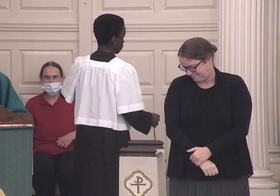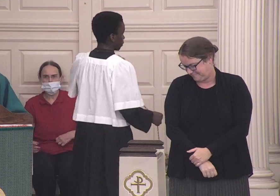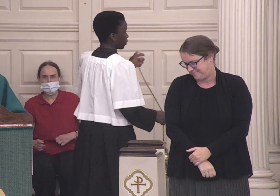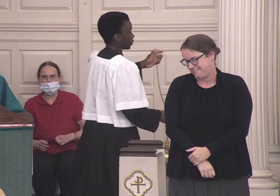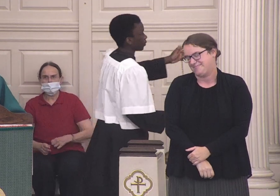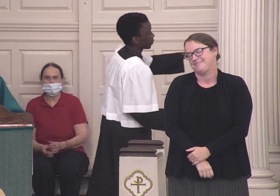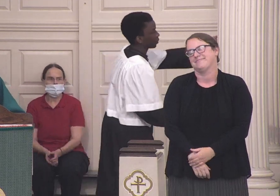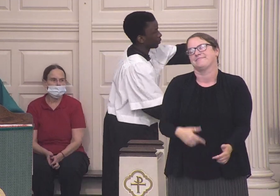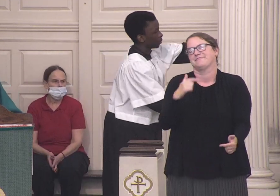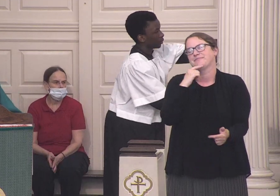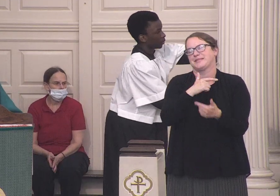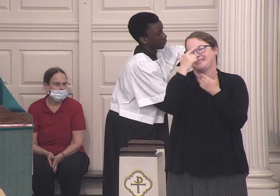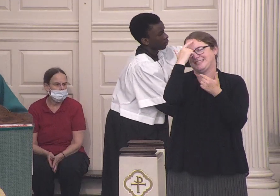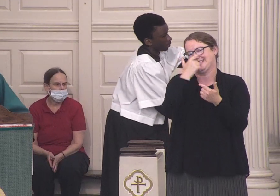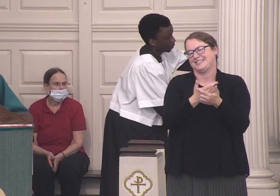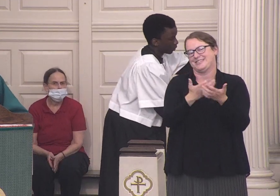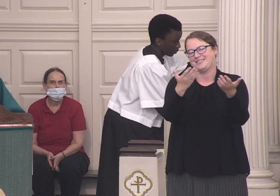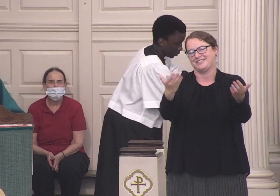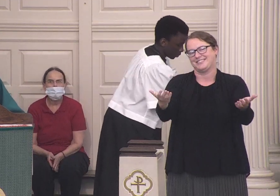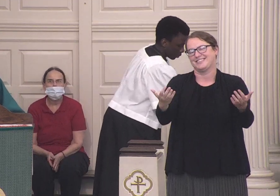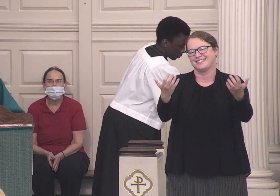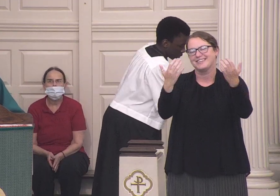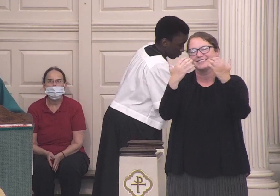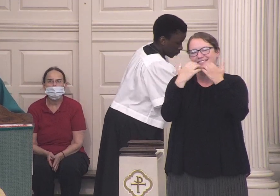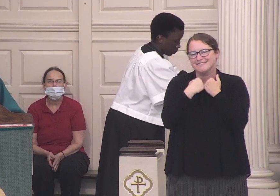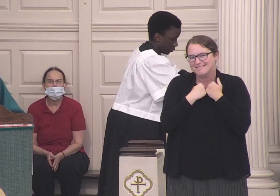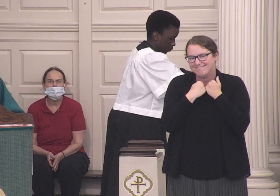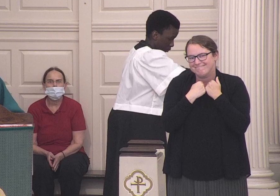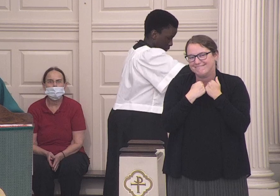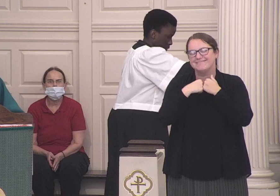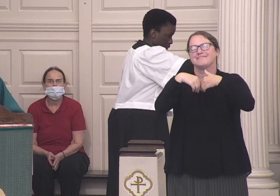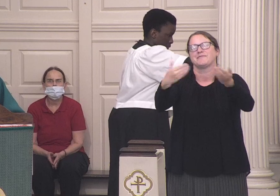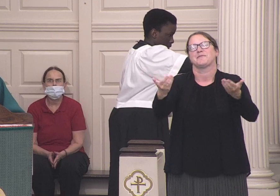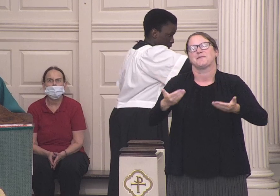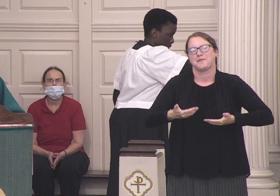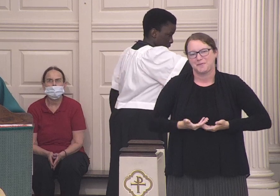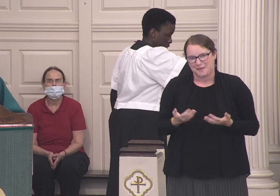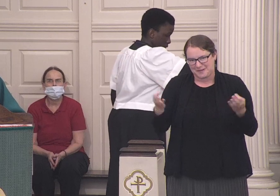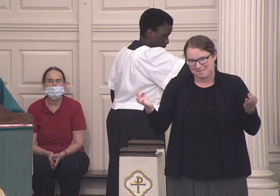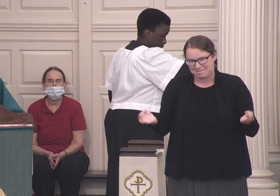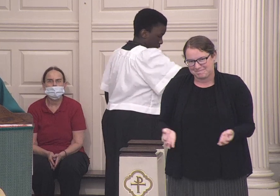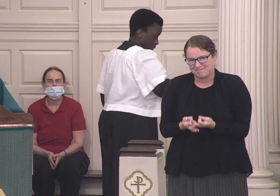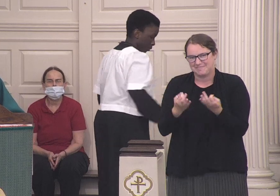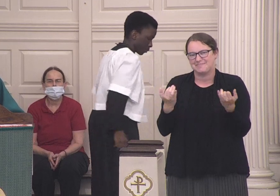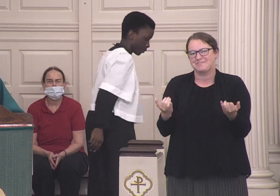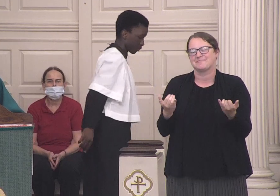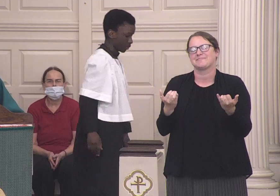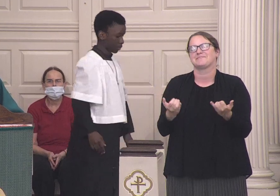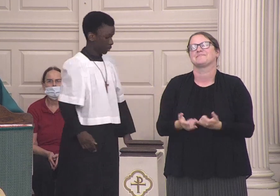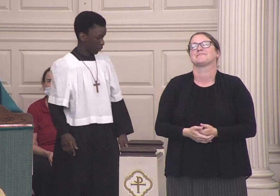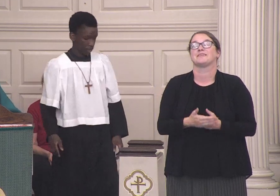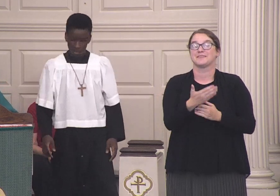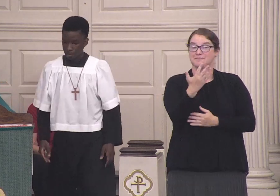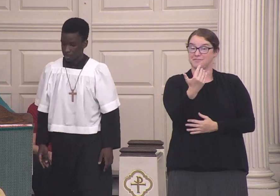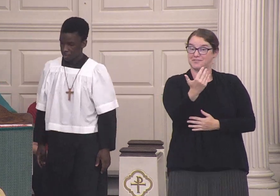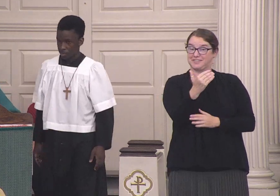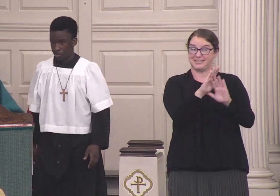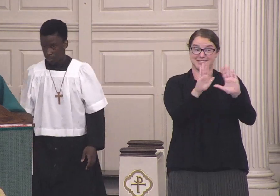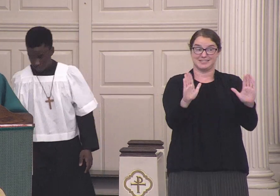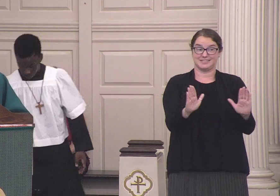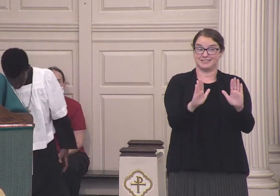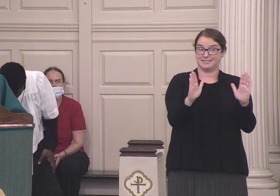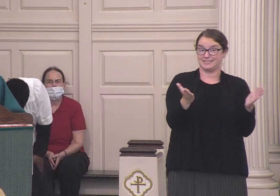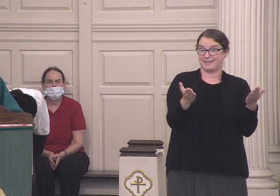My dear brothers and sisters, I warmly welcome you to this Mass. We celebrate the 15th Sunday